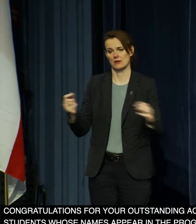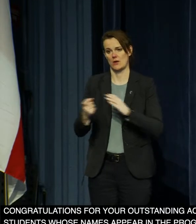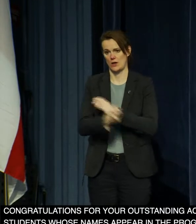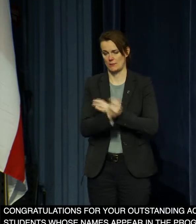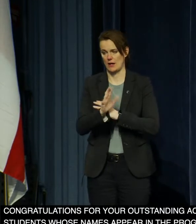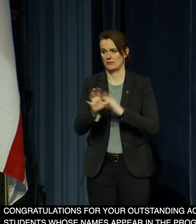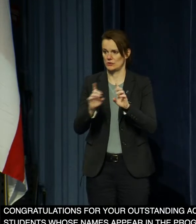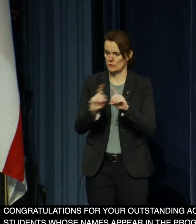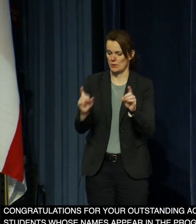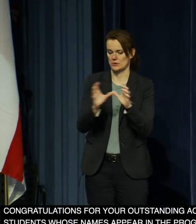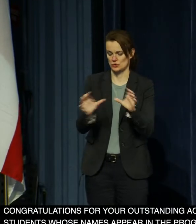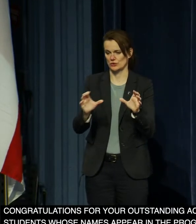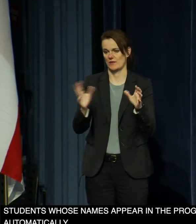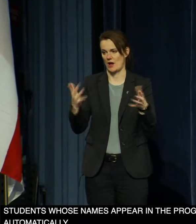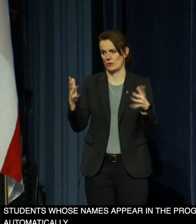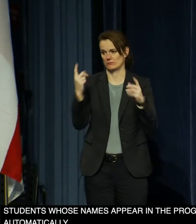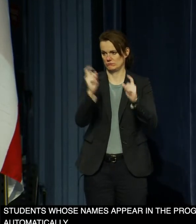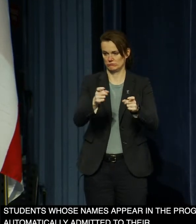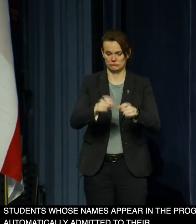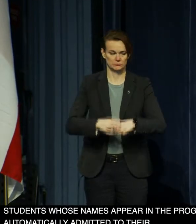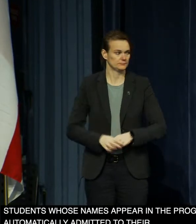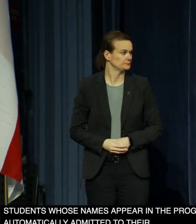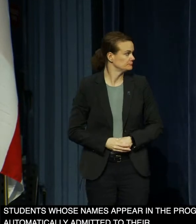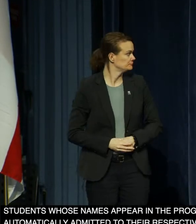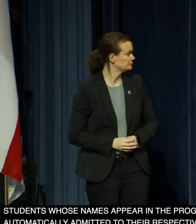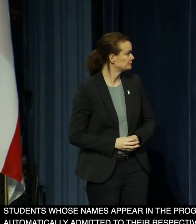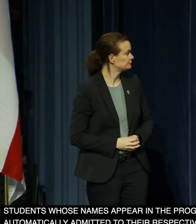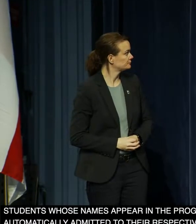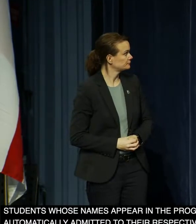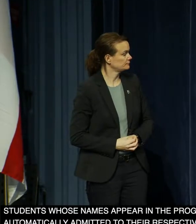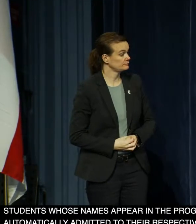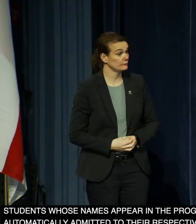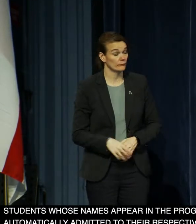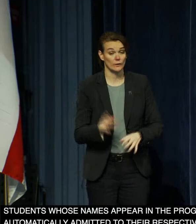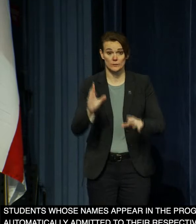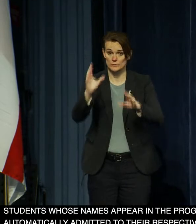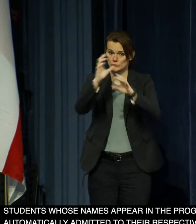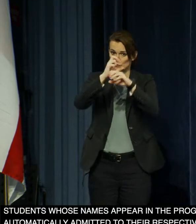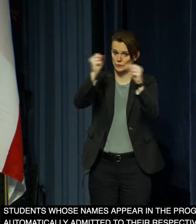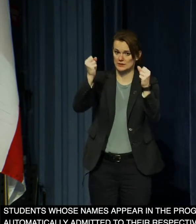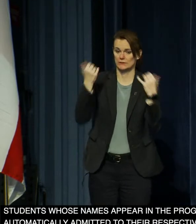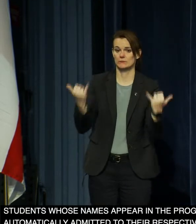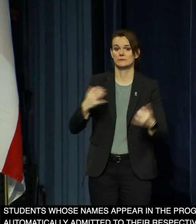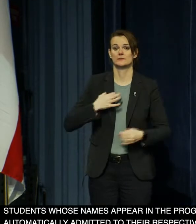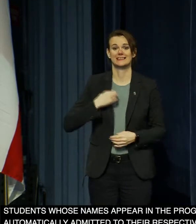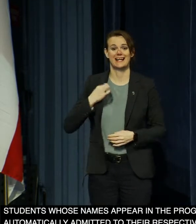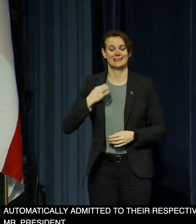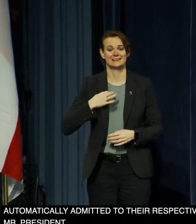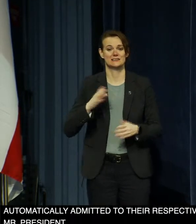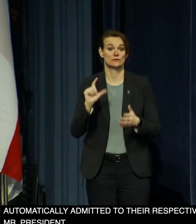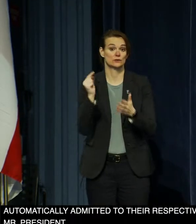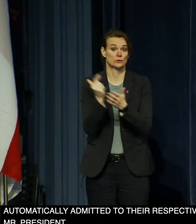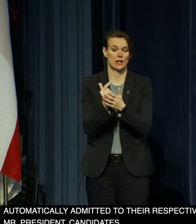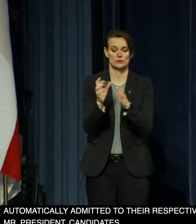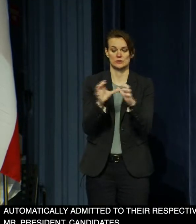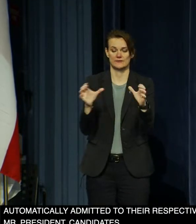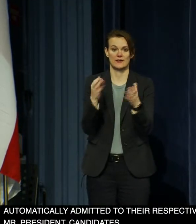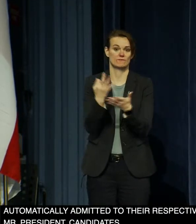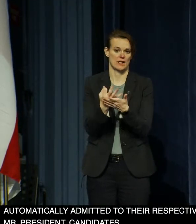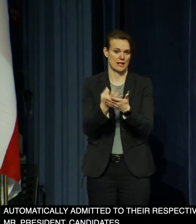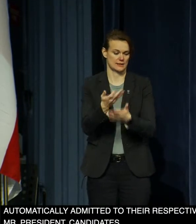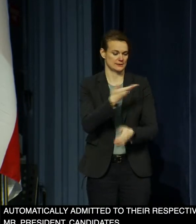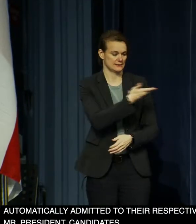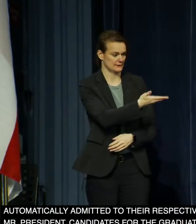admitted to their respective certificates or diplomas. Mr. President, candidates for the Graduate Certificate in Finance.